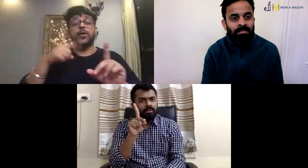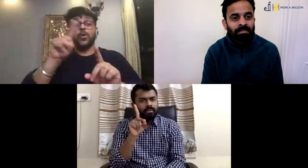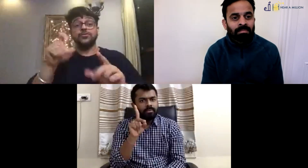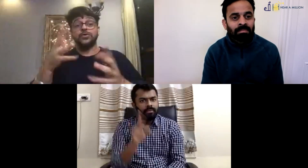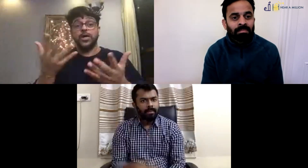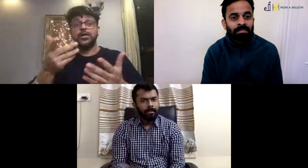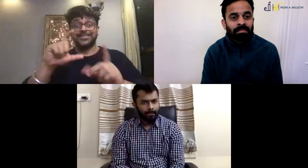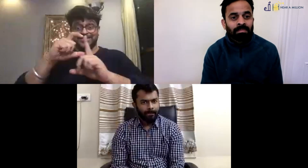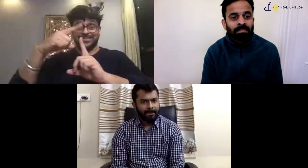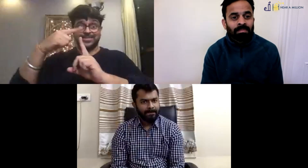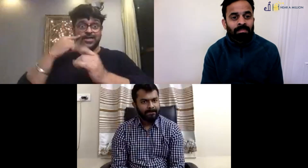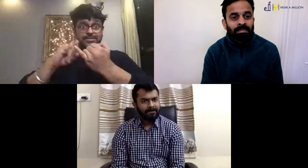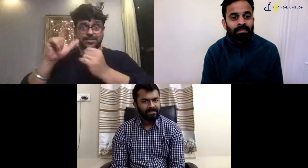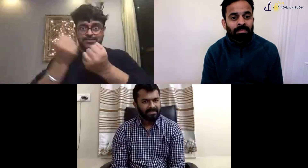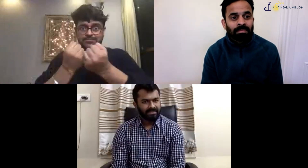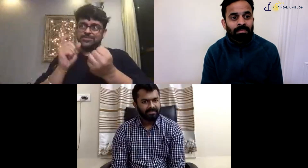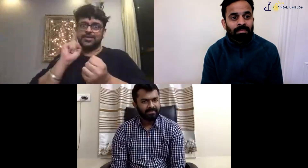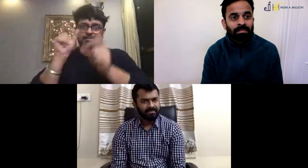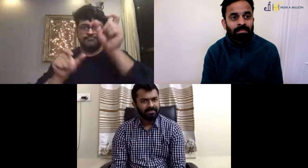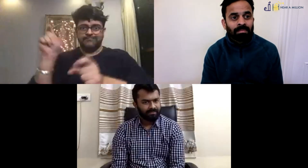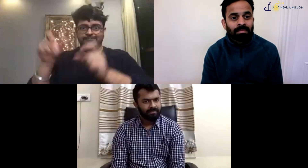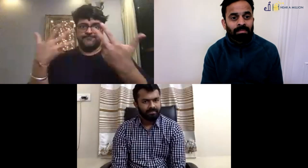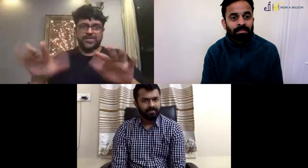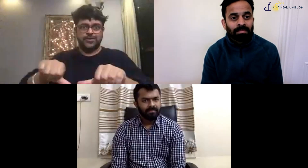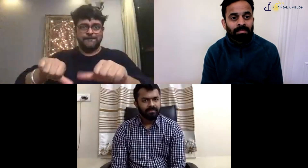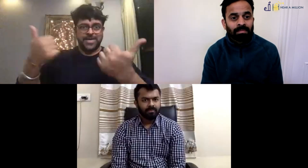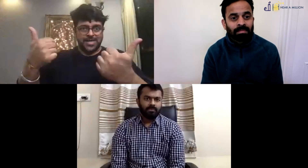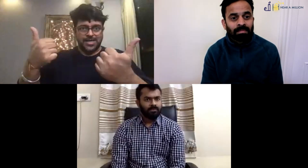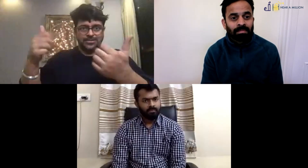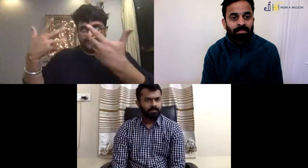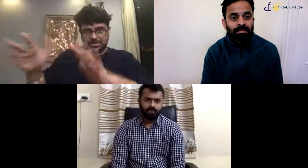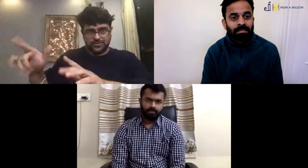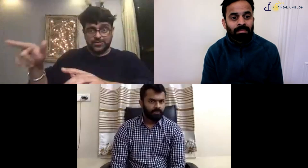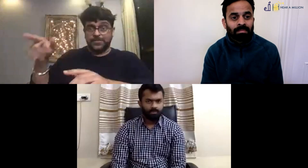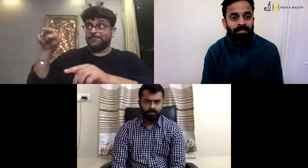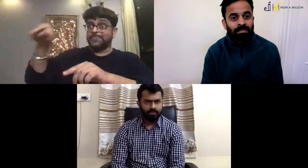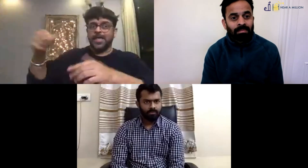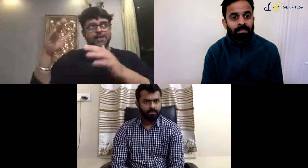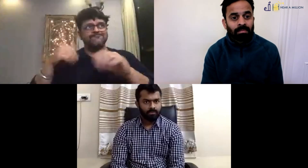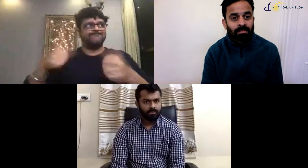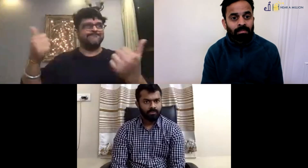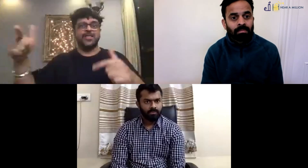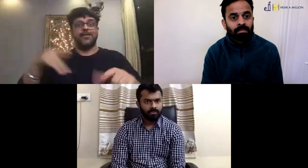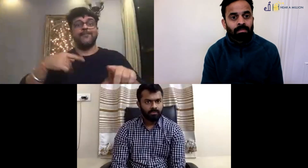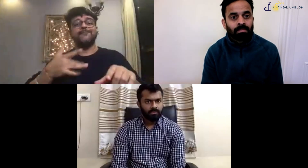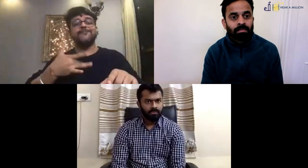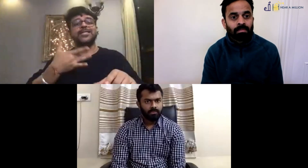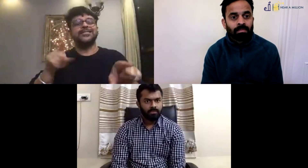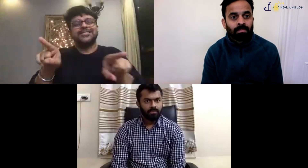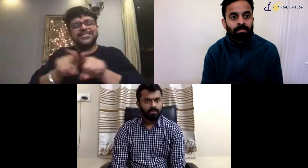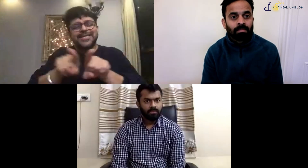For Can you give an example, example? My question is DTISL course. Many people have passed that course. They've done that